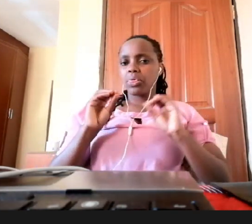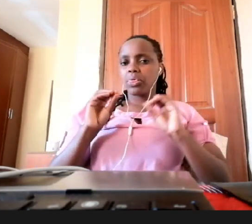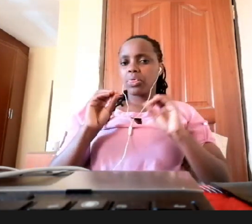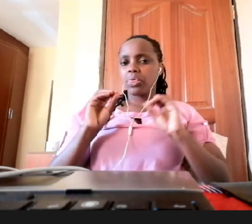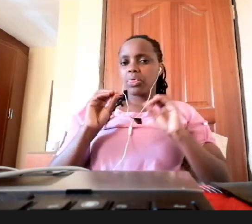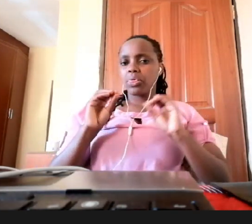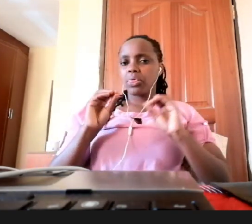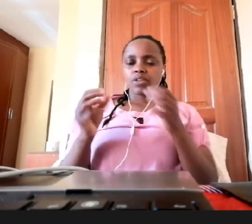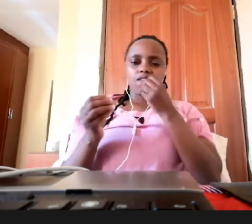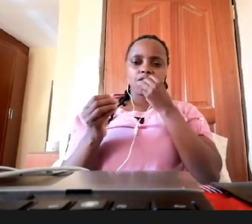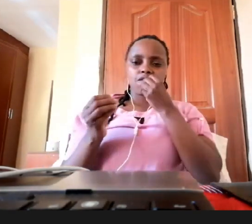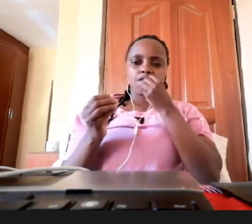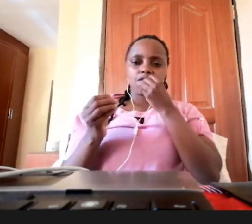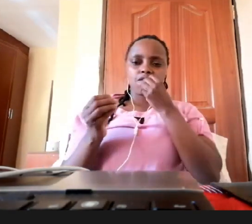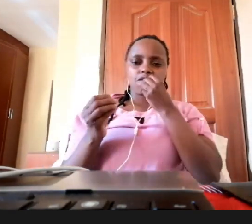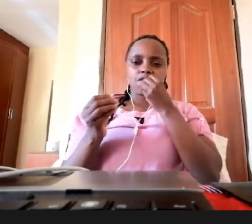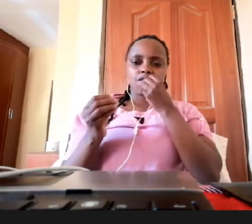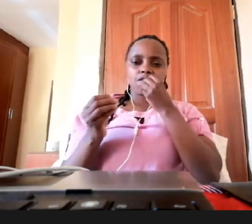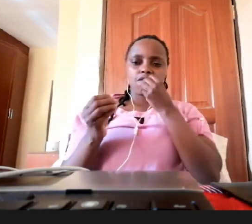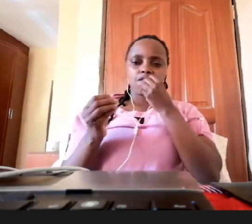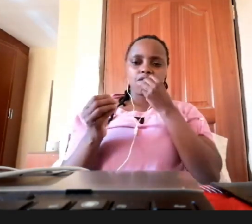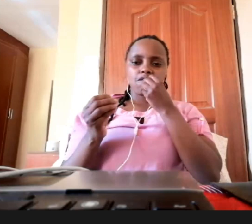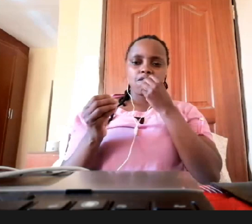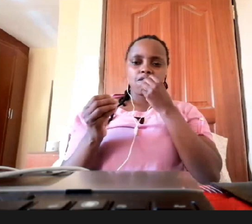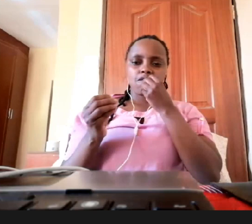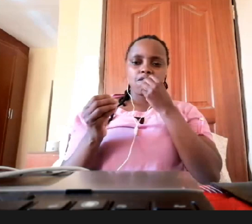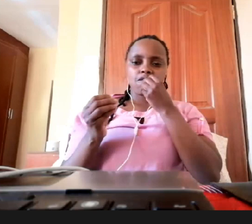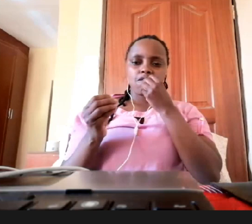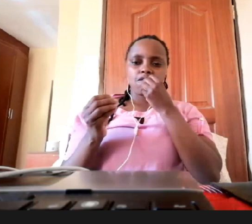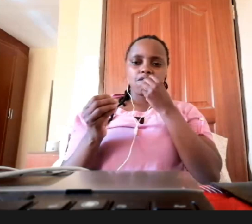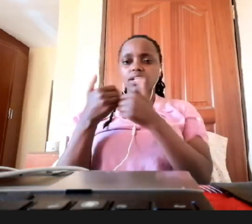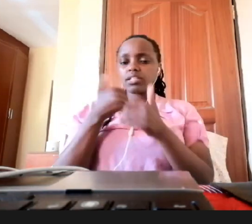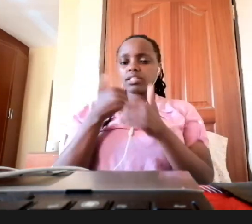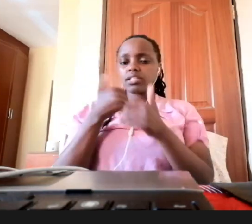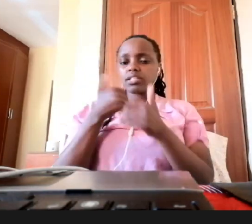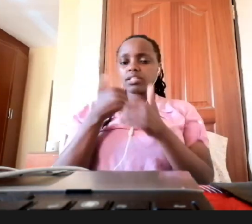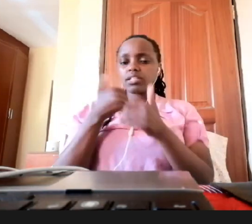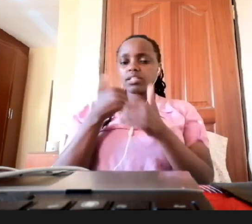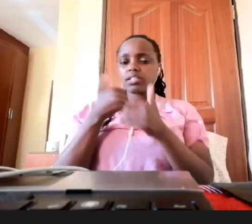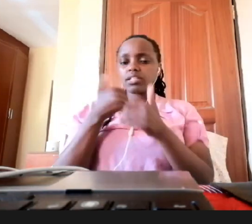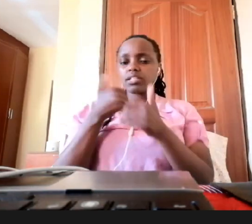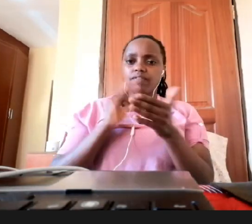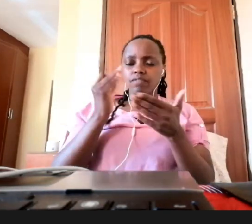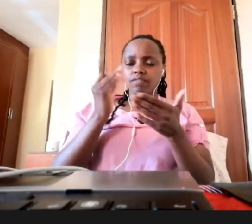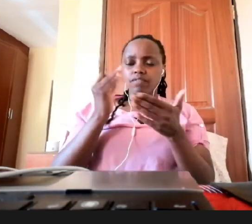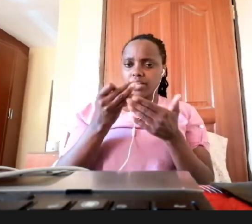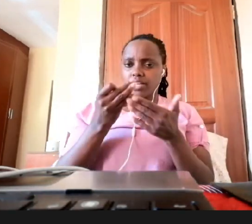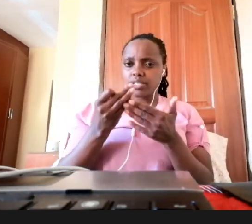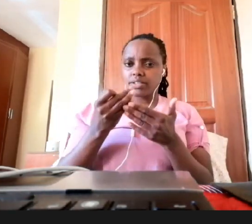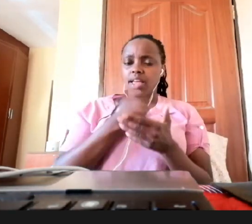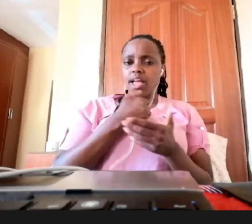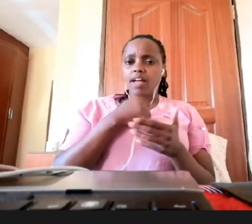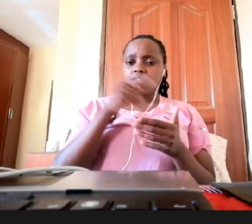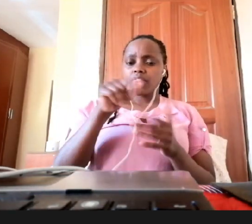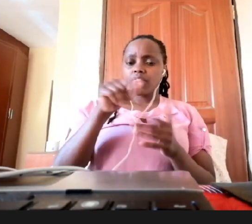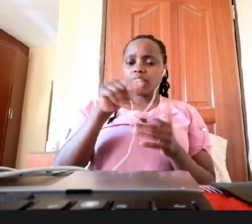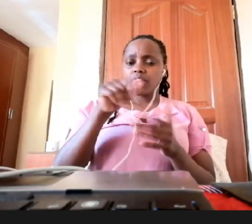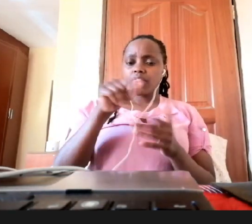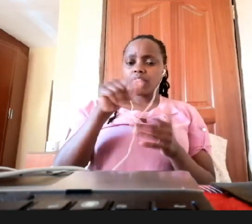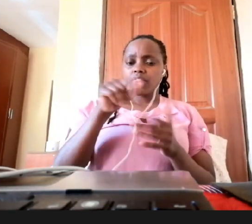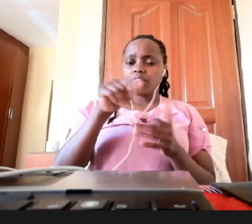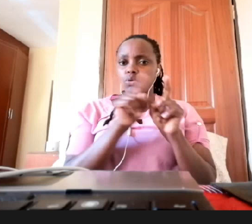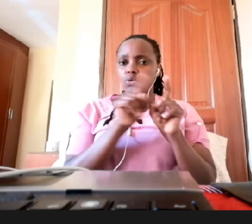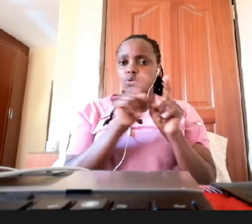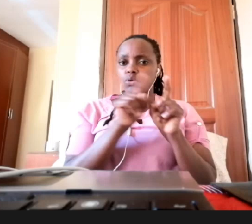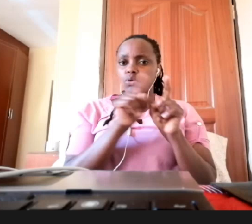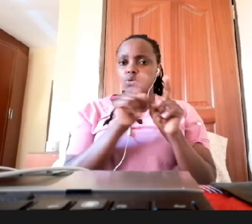detailed and comprehensive report. We also have a challenge in terms of funding. We have this problem, and you'll agree with me